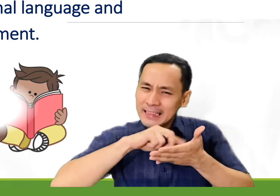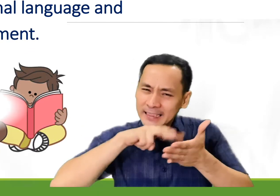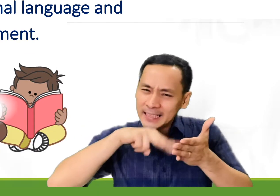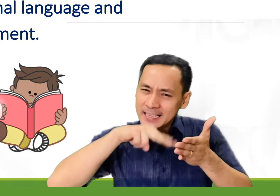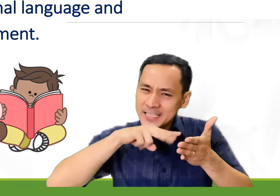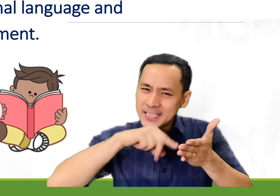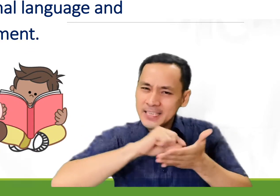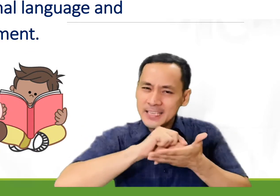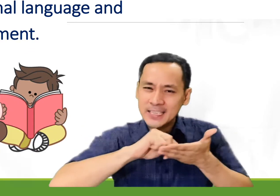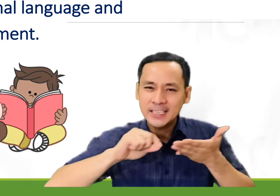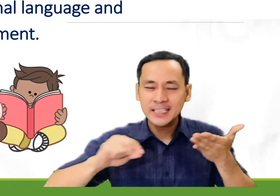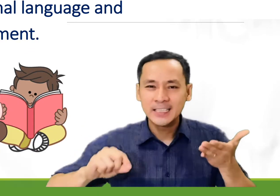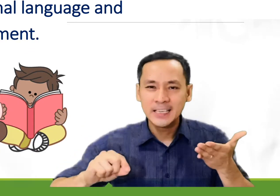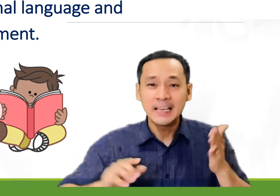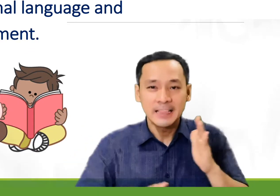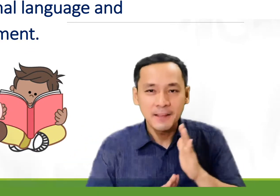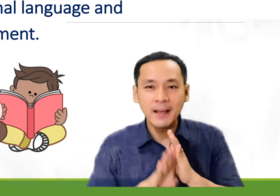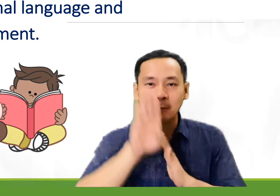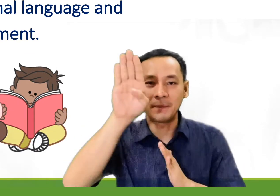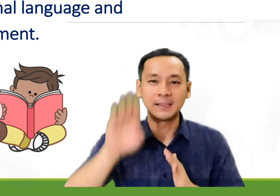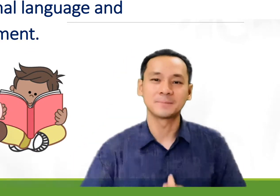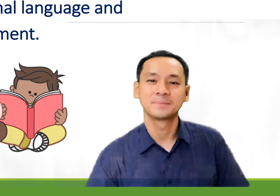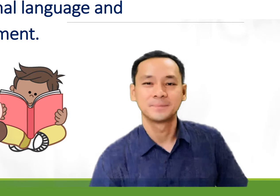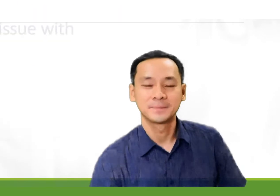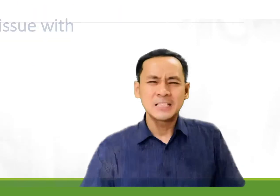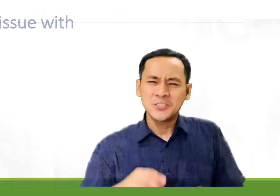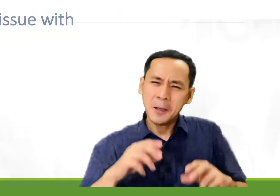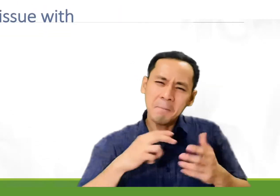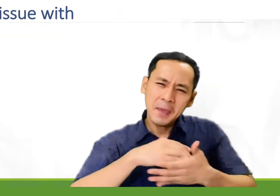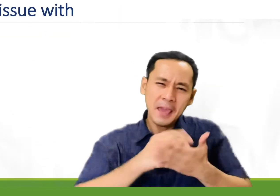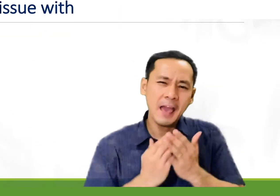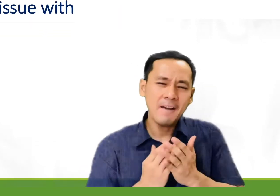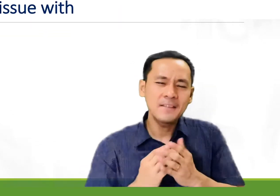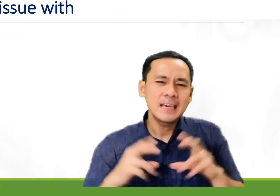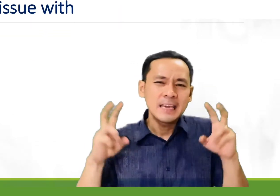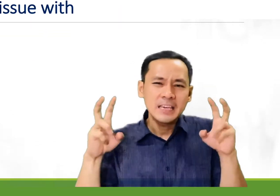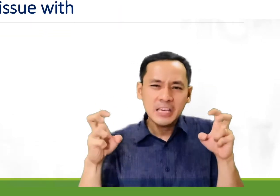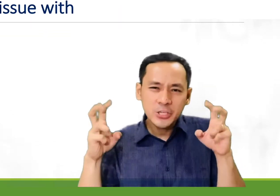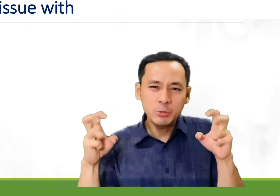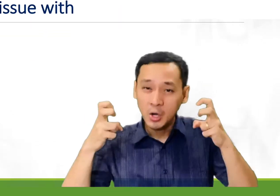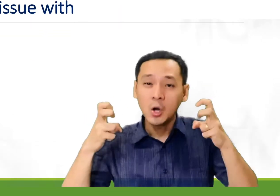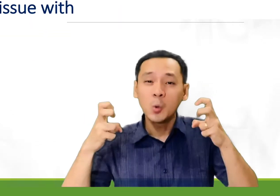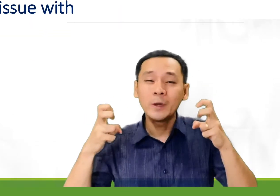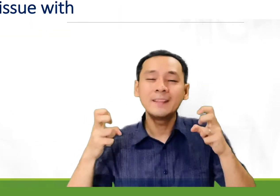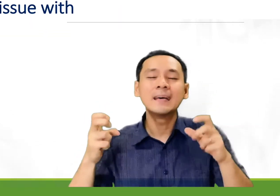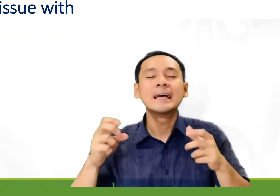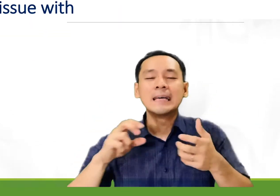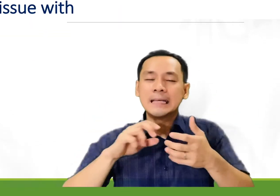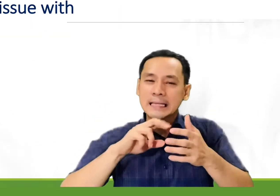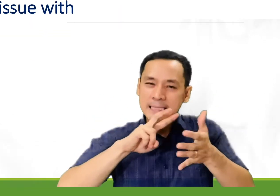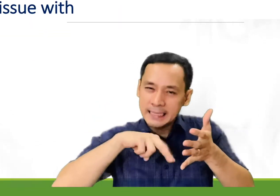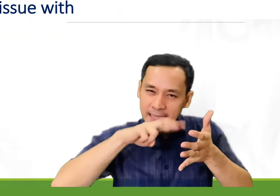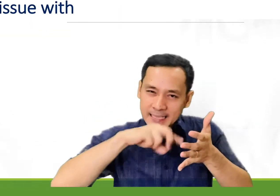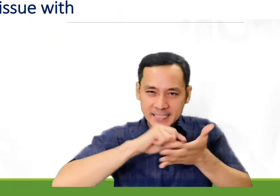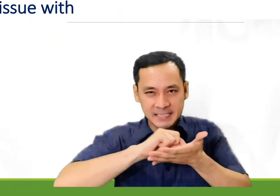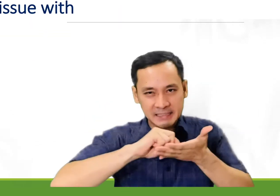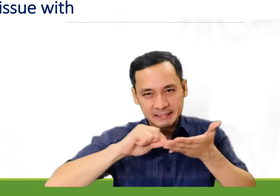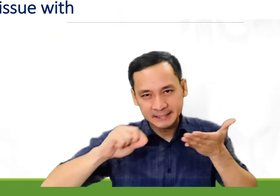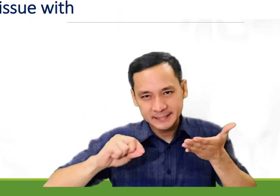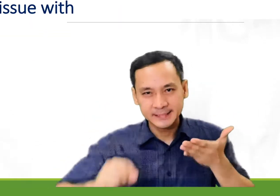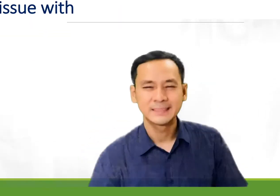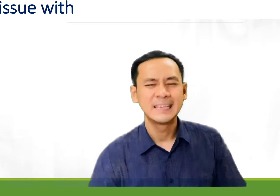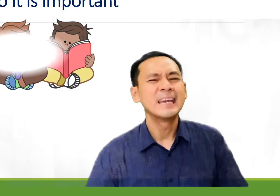and literacy development. Some may have issues with